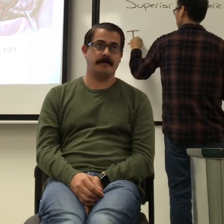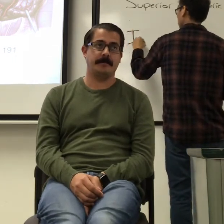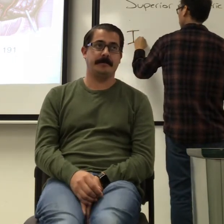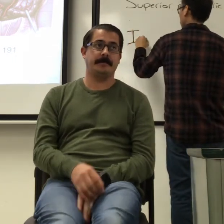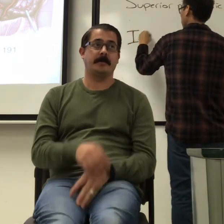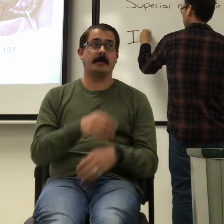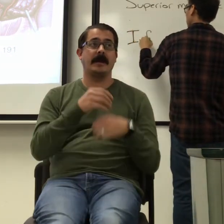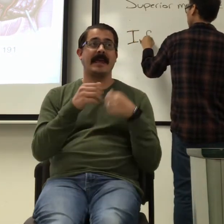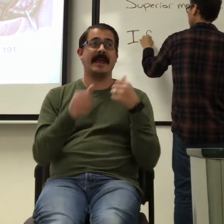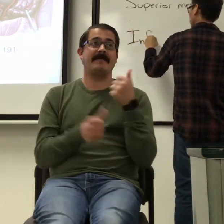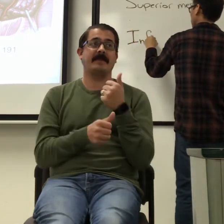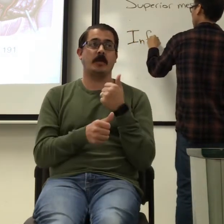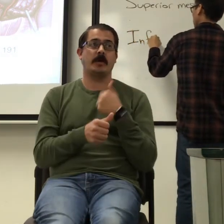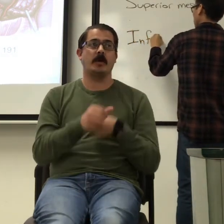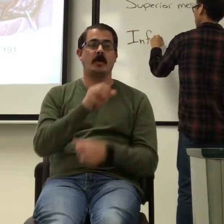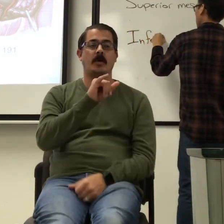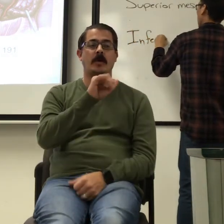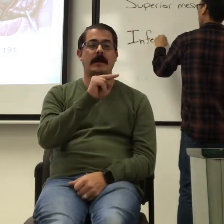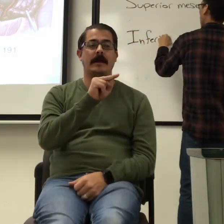inferior